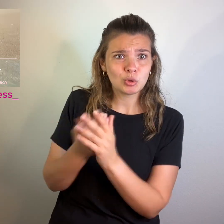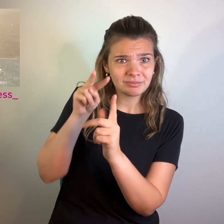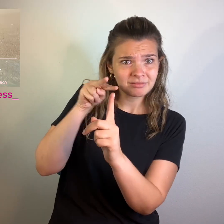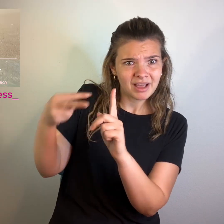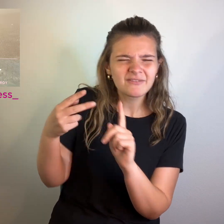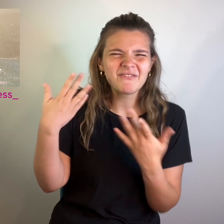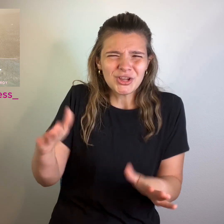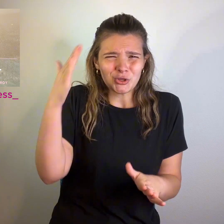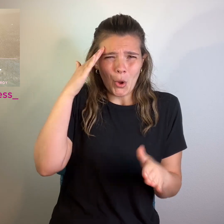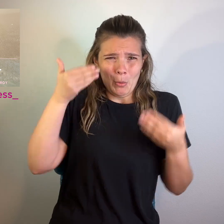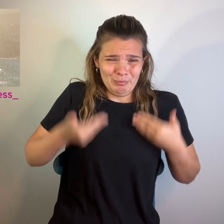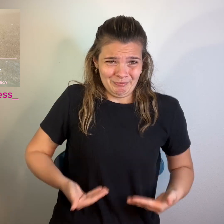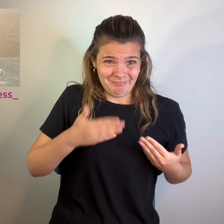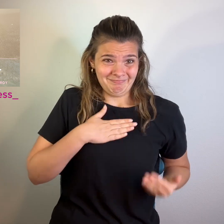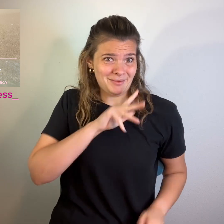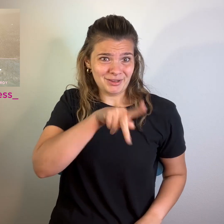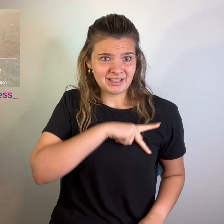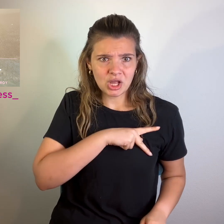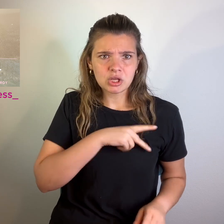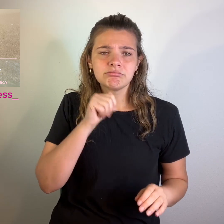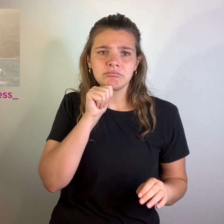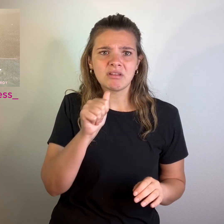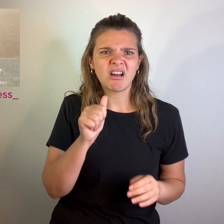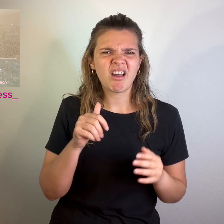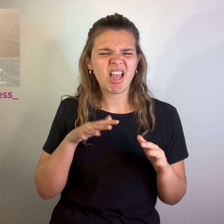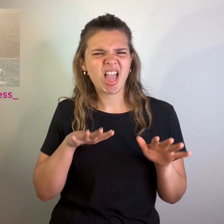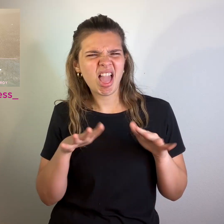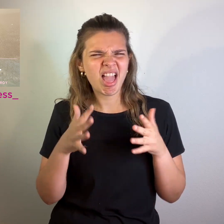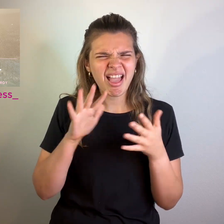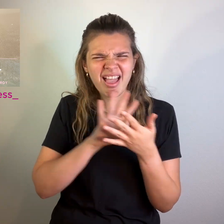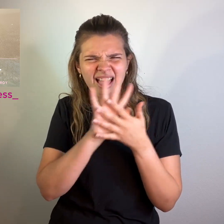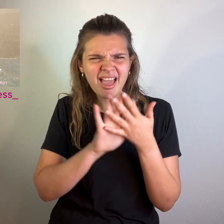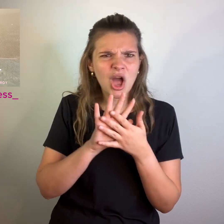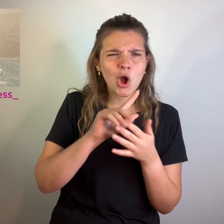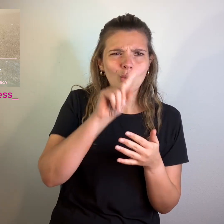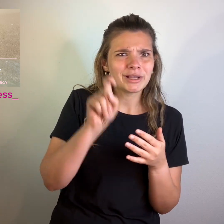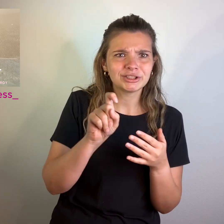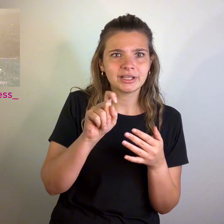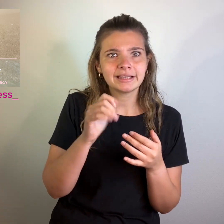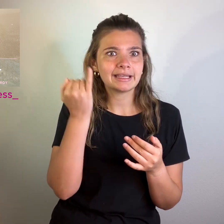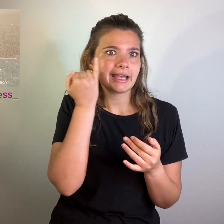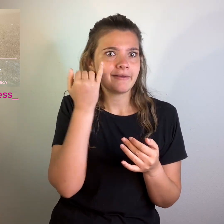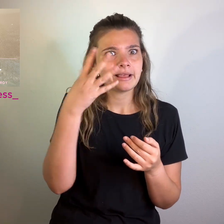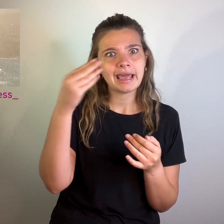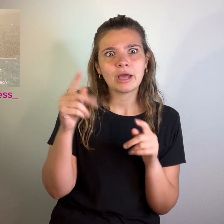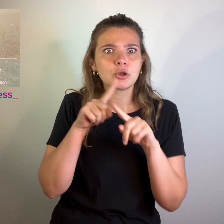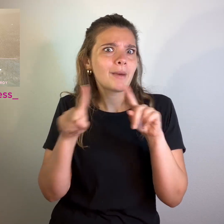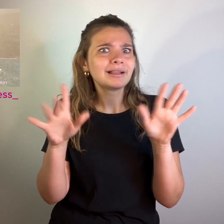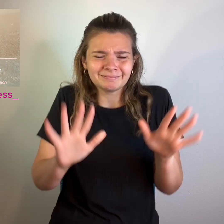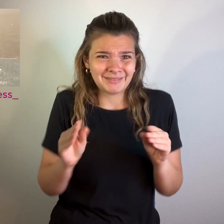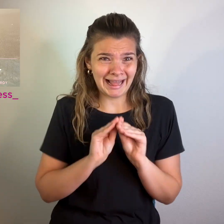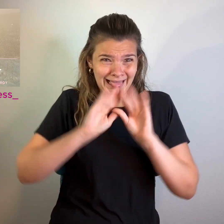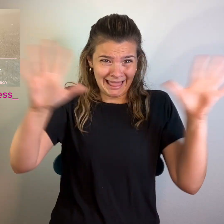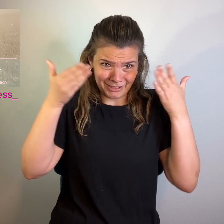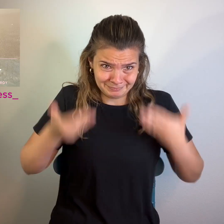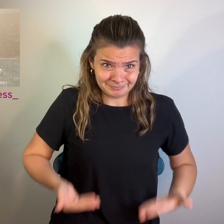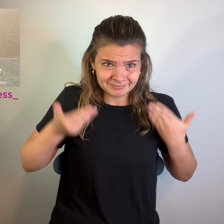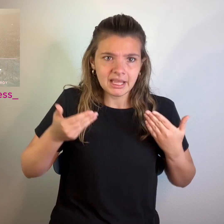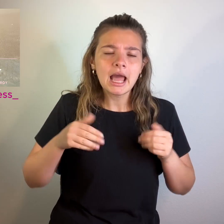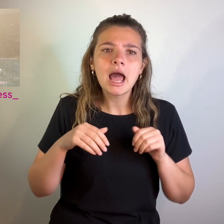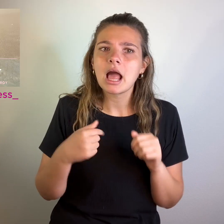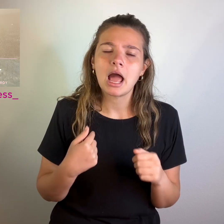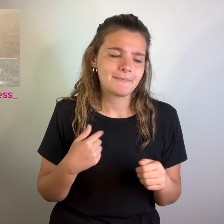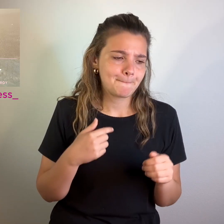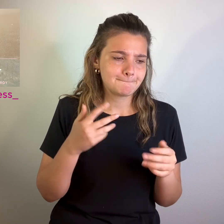no questions. There's no if, ands, or buts, like, and that's who I like to be for people. And it looks different for